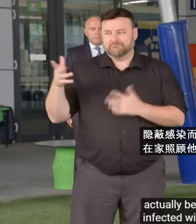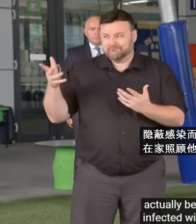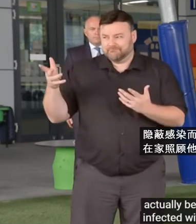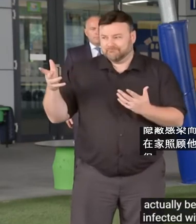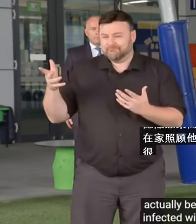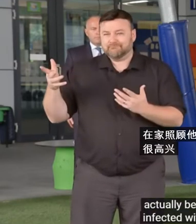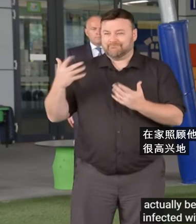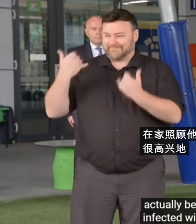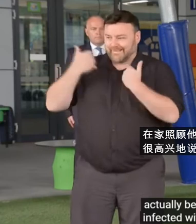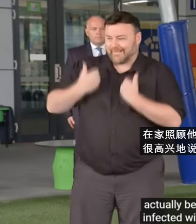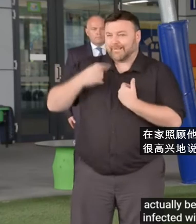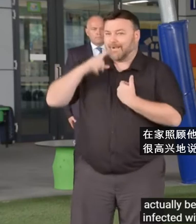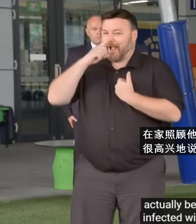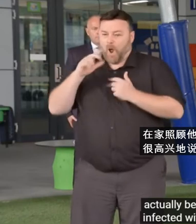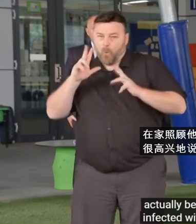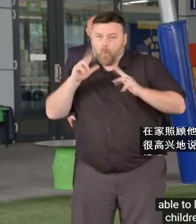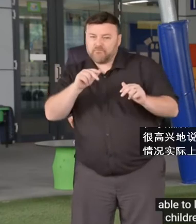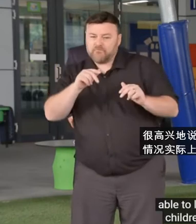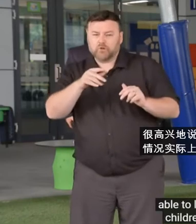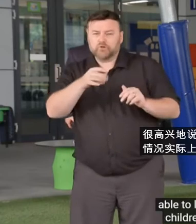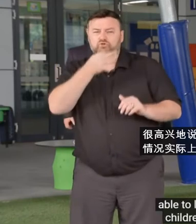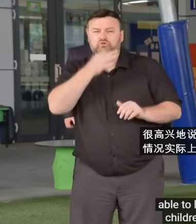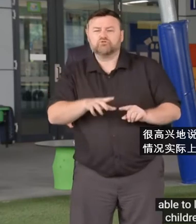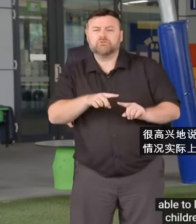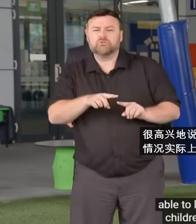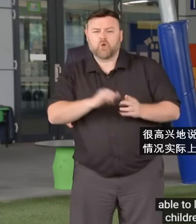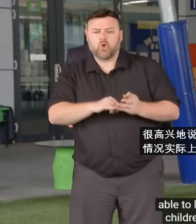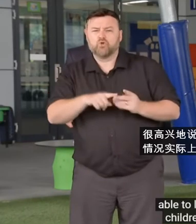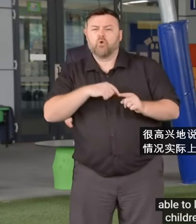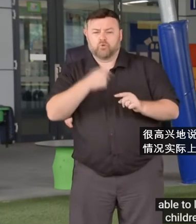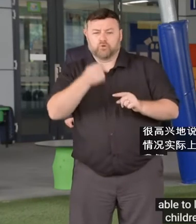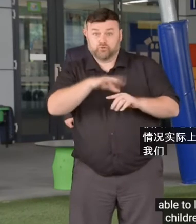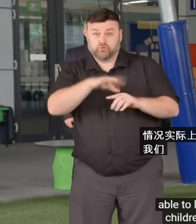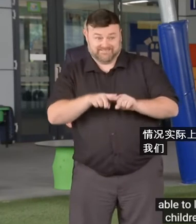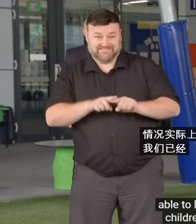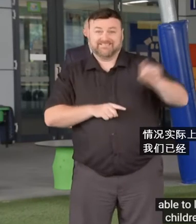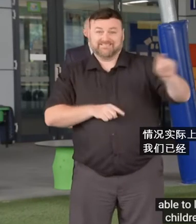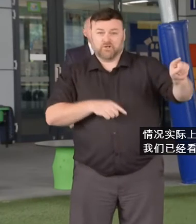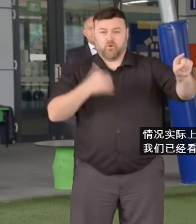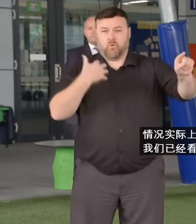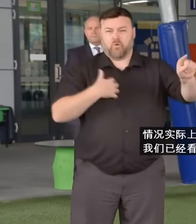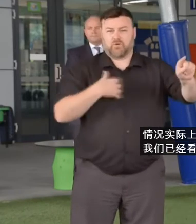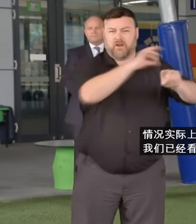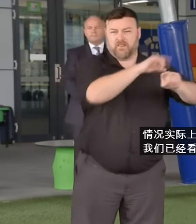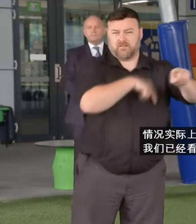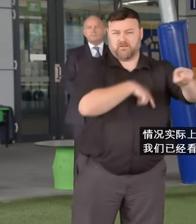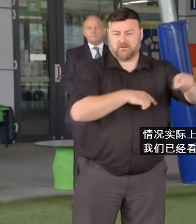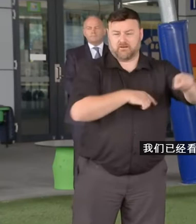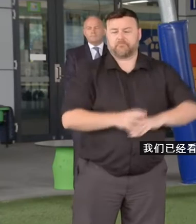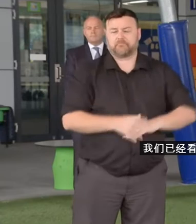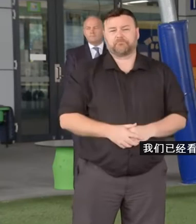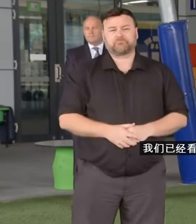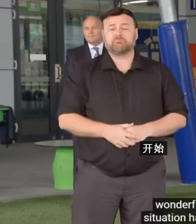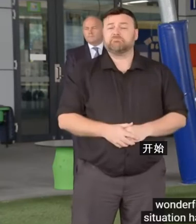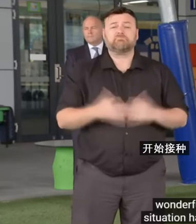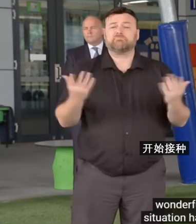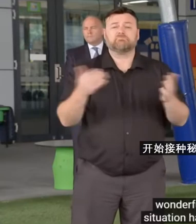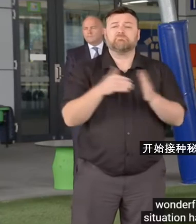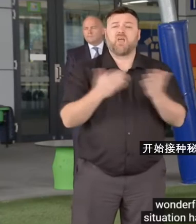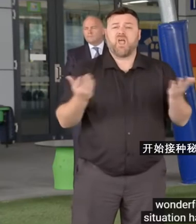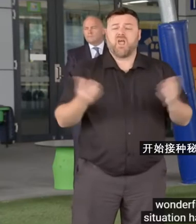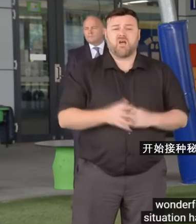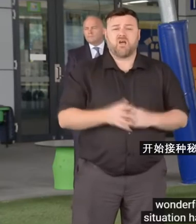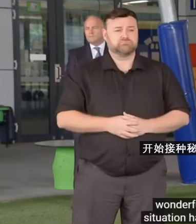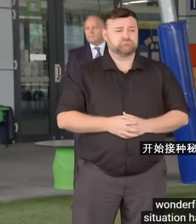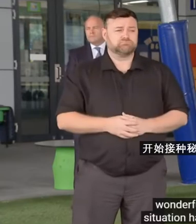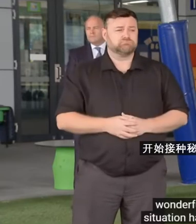home. Now, it's wonderful to say that that situation has actually changed considerably. We've seen parents now take up their